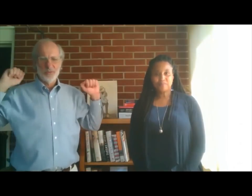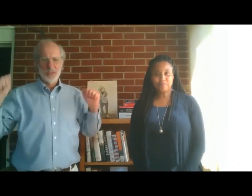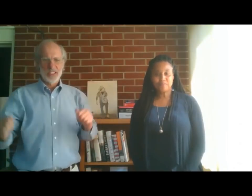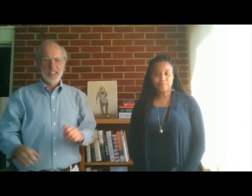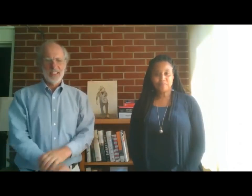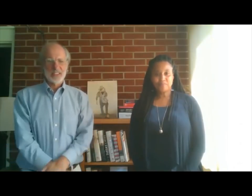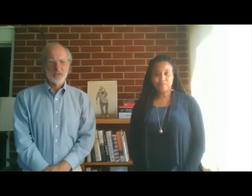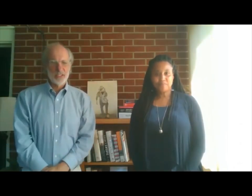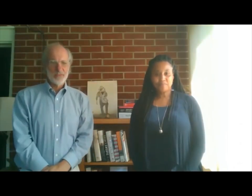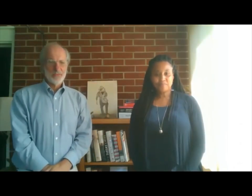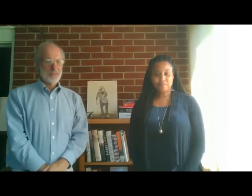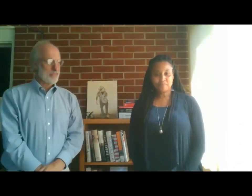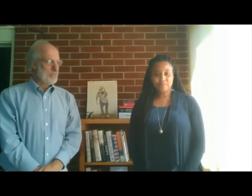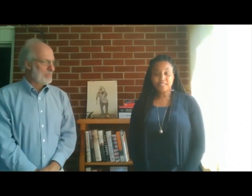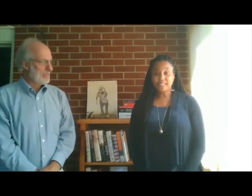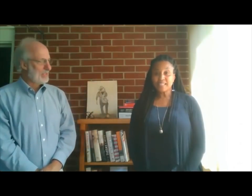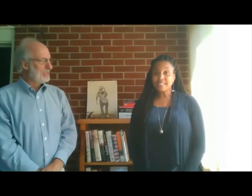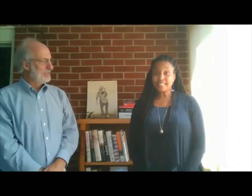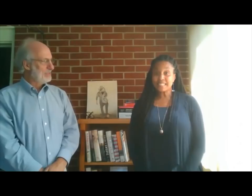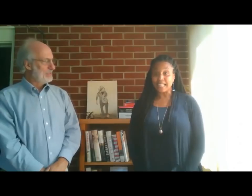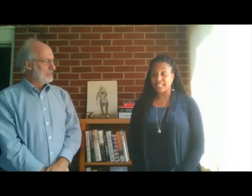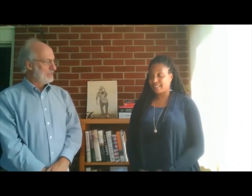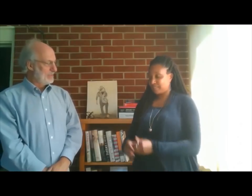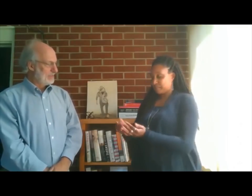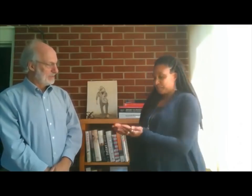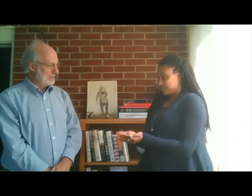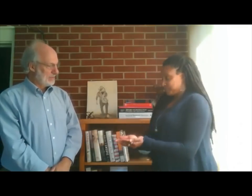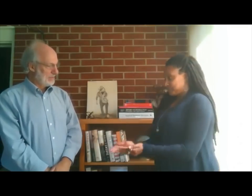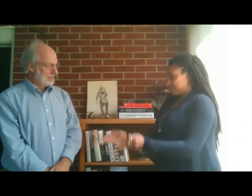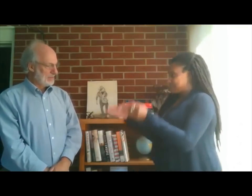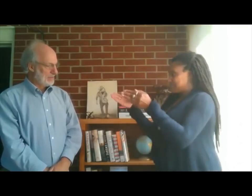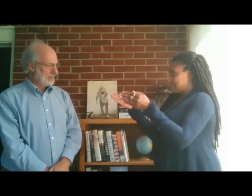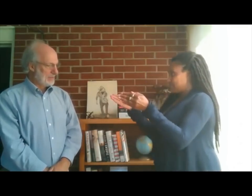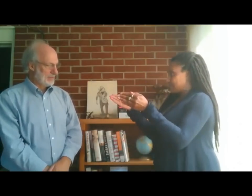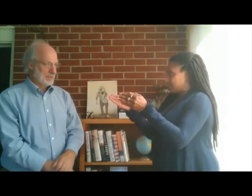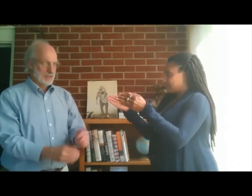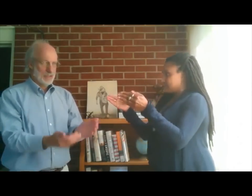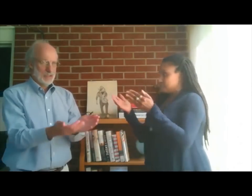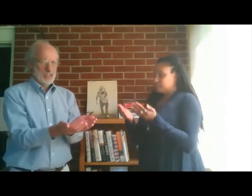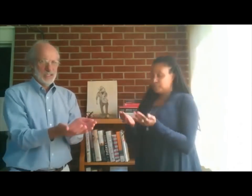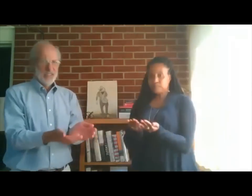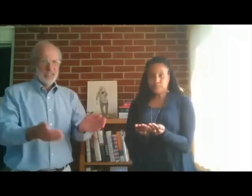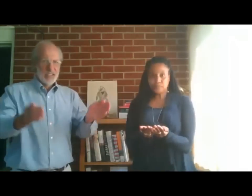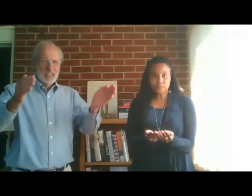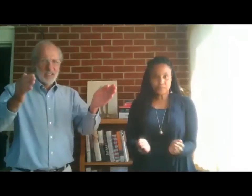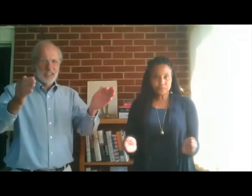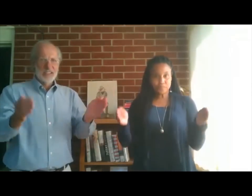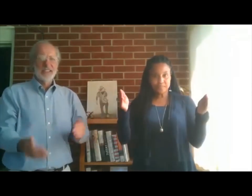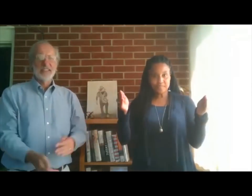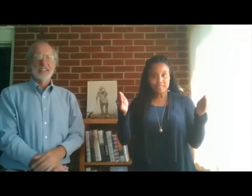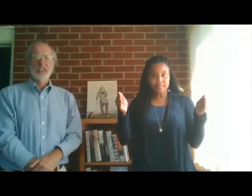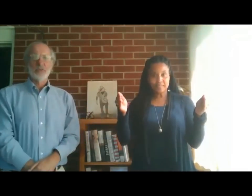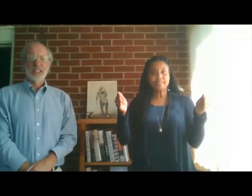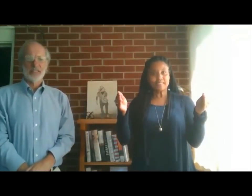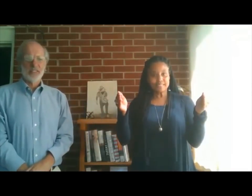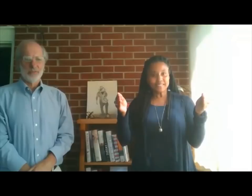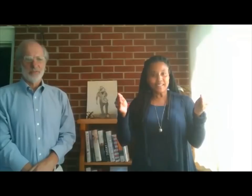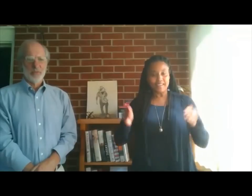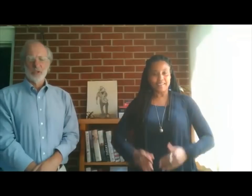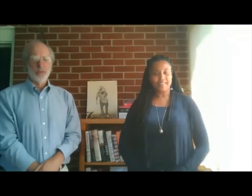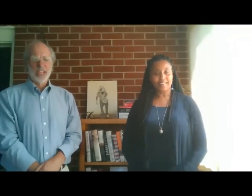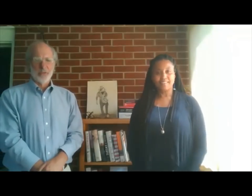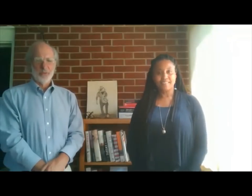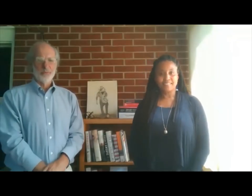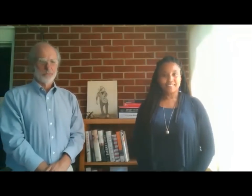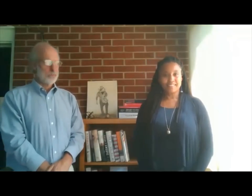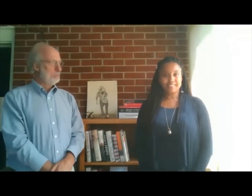Towel. Okay, next one. Next is sink. Sink. Sink, like the sink in your bathtub, Yeah.